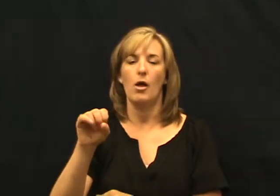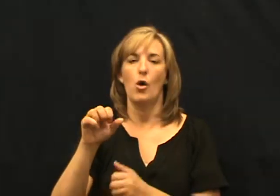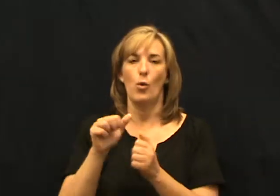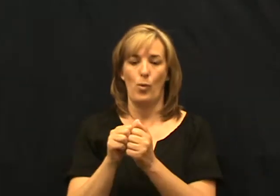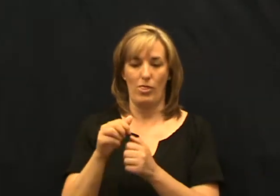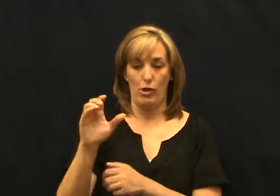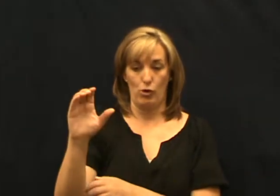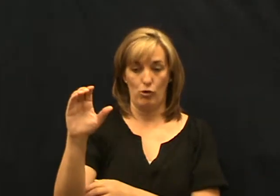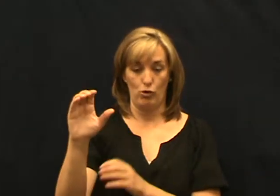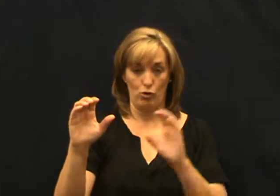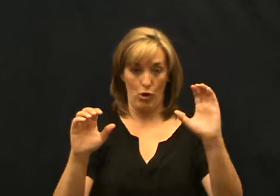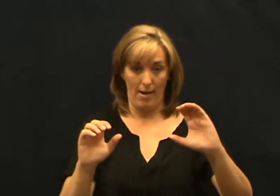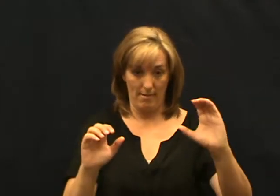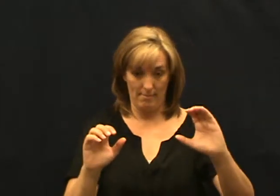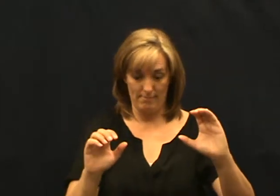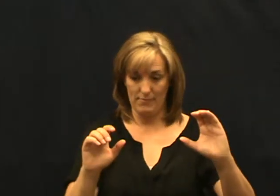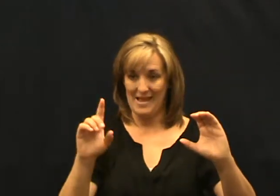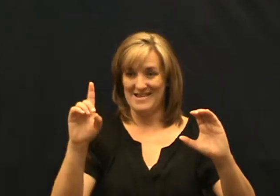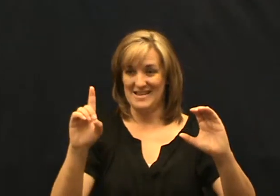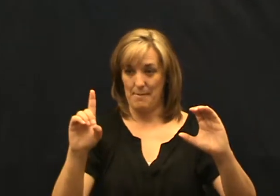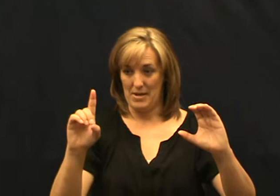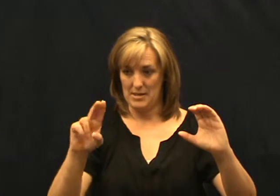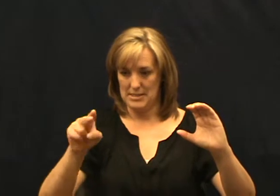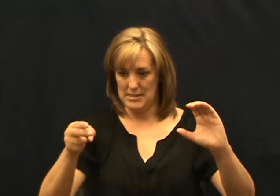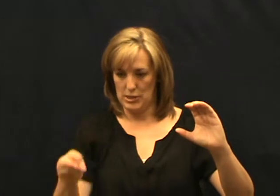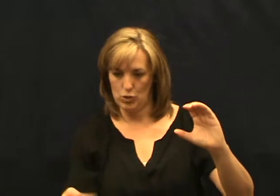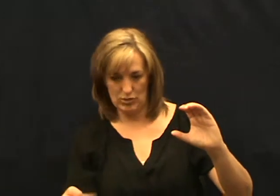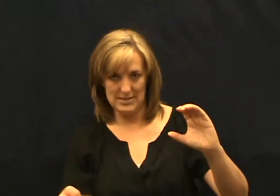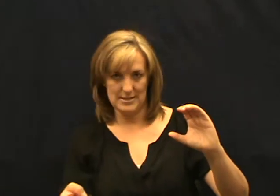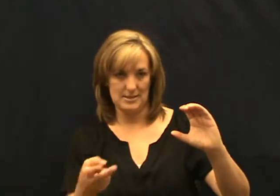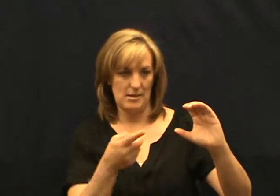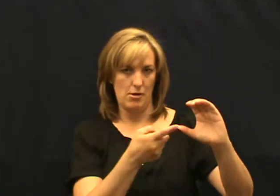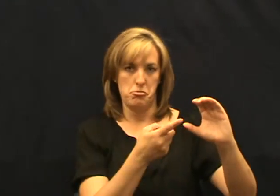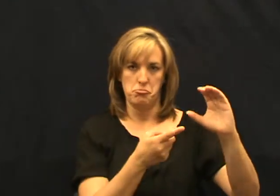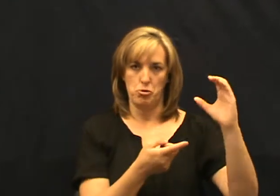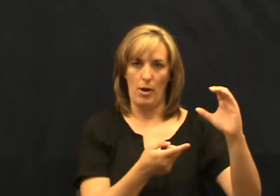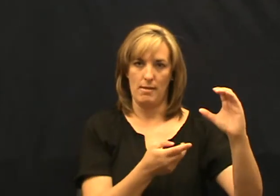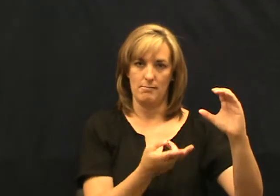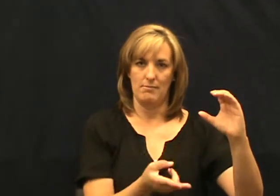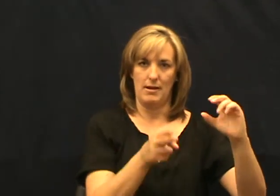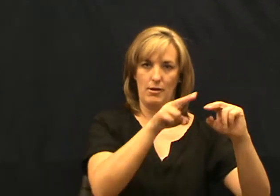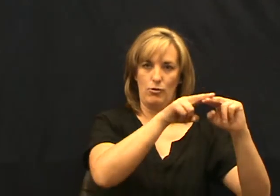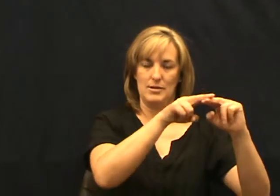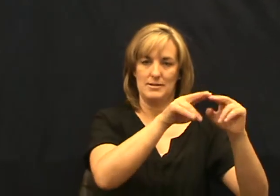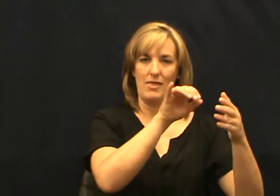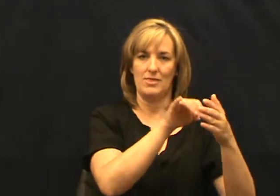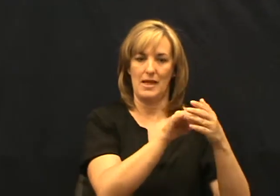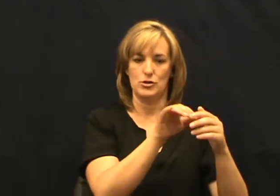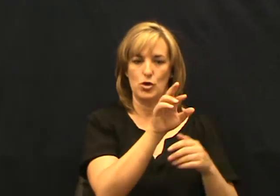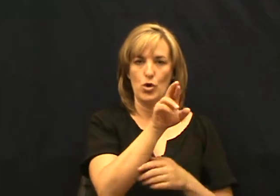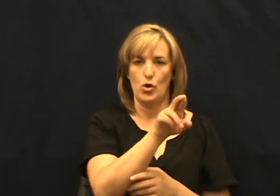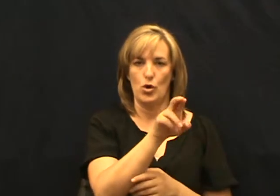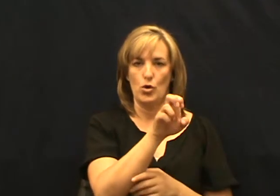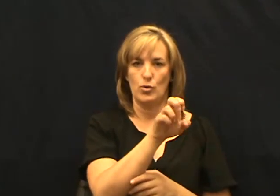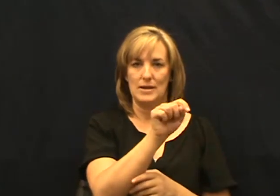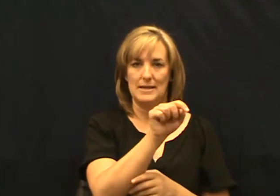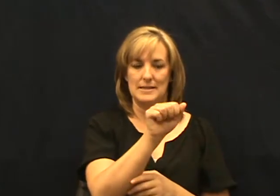earnings with the debit. Retained earnings increases every period by the net income from that